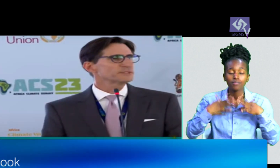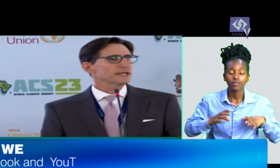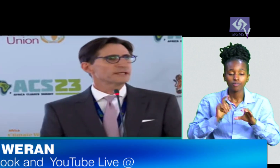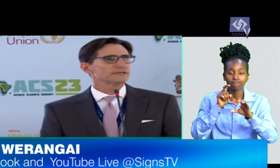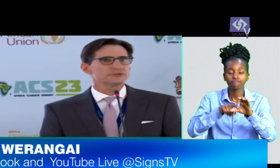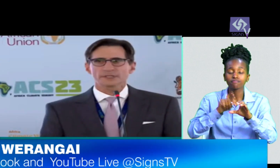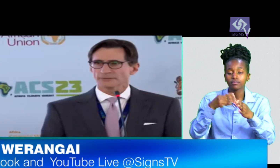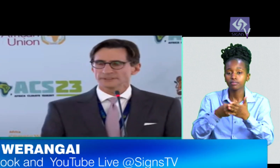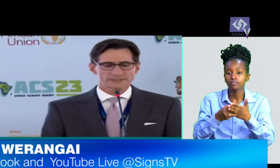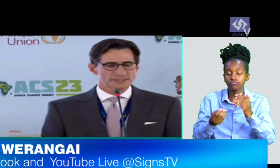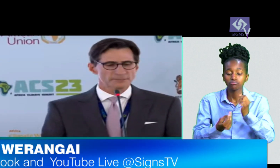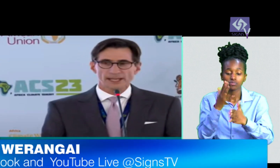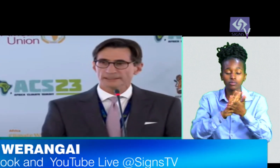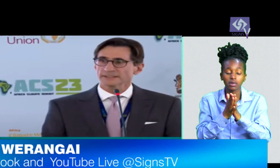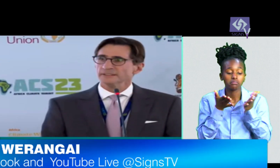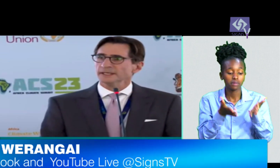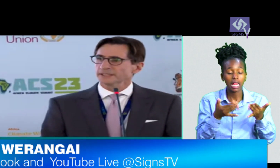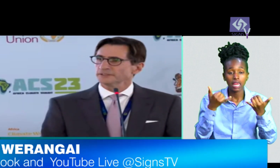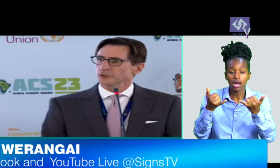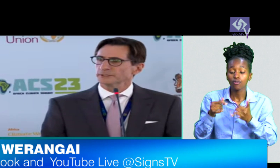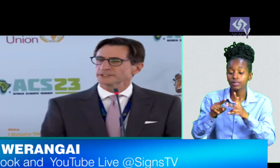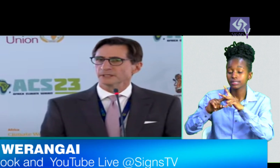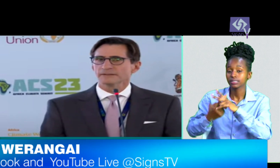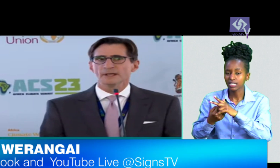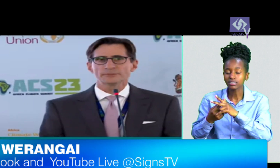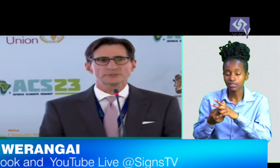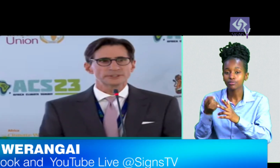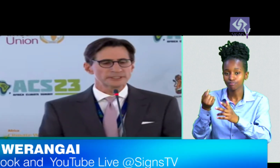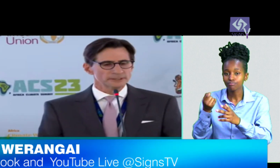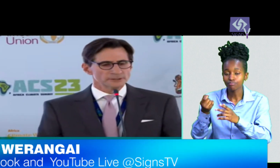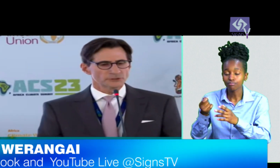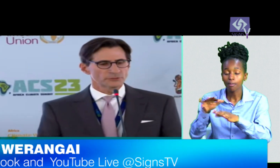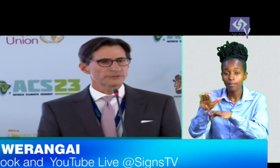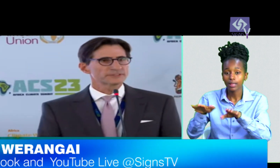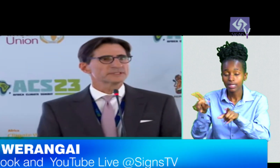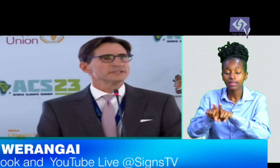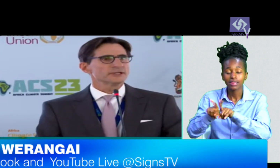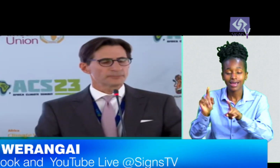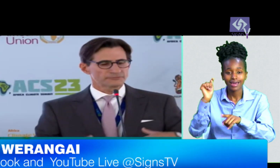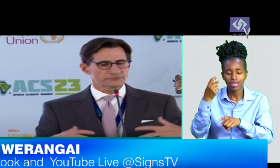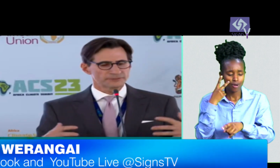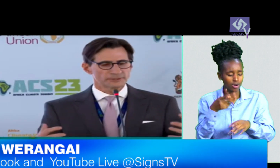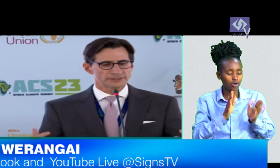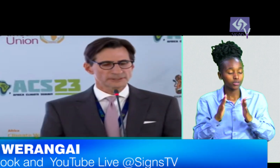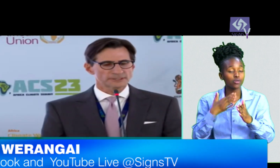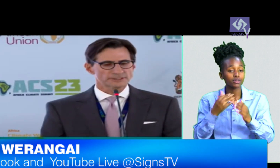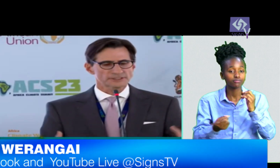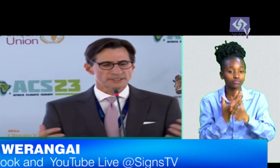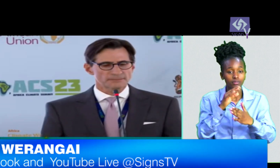This began in a few counties as a pilot, and Kenya quickly saw the opportunity to grow this to help it fulfill its largest